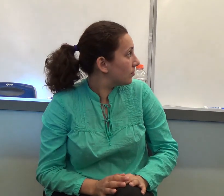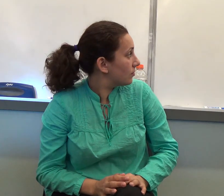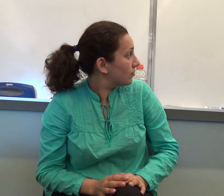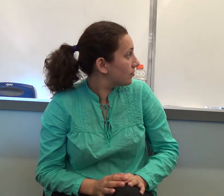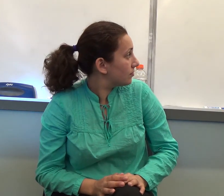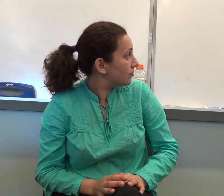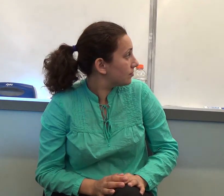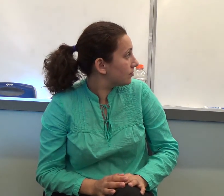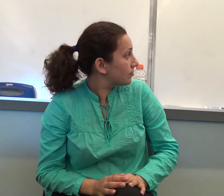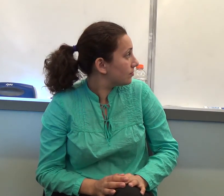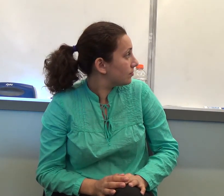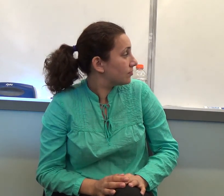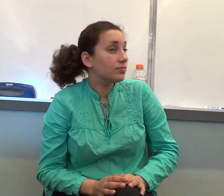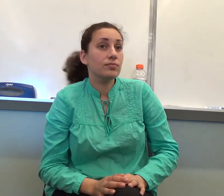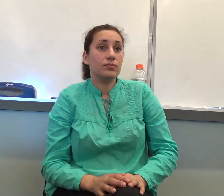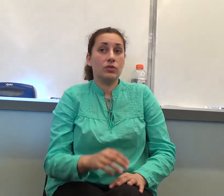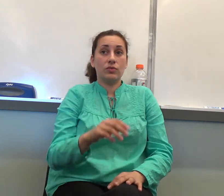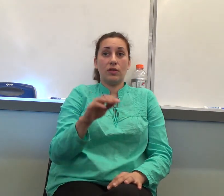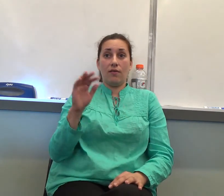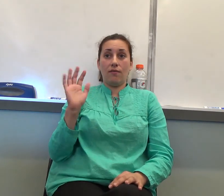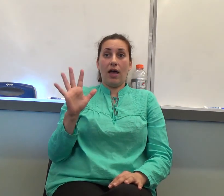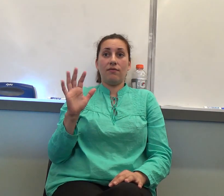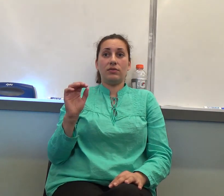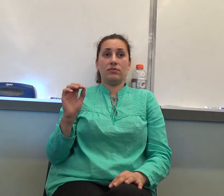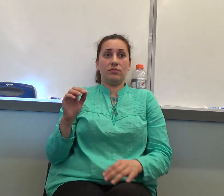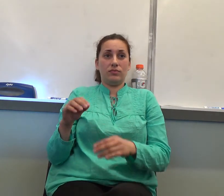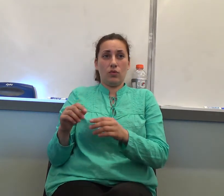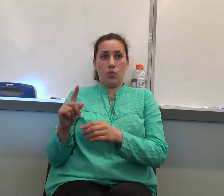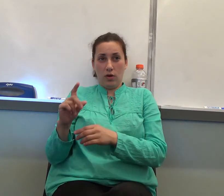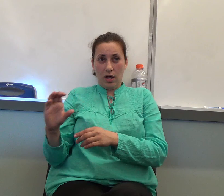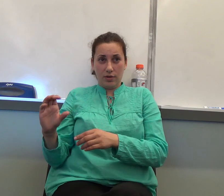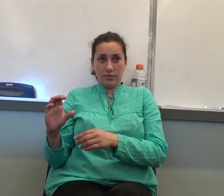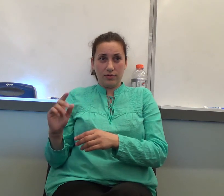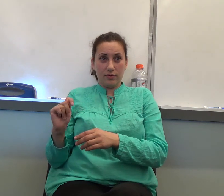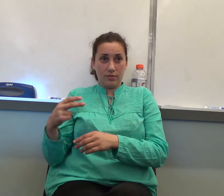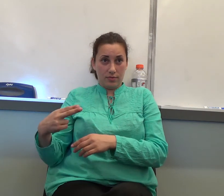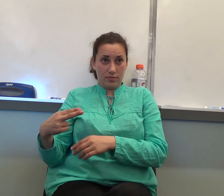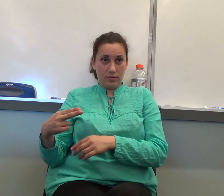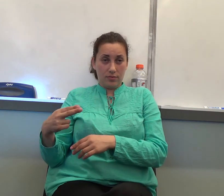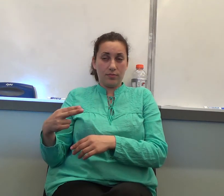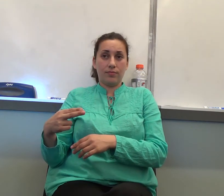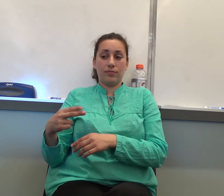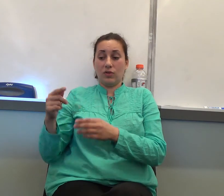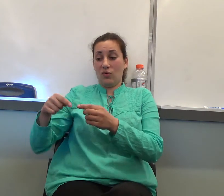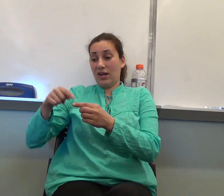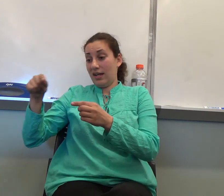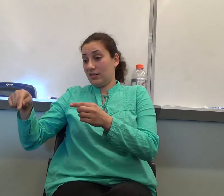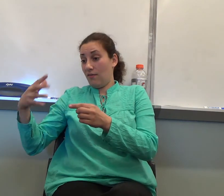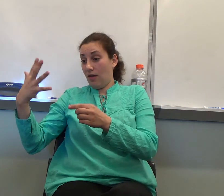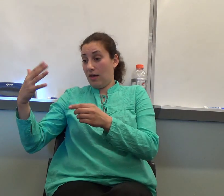All right, there's the 100th position. Go next door, 5 or greater, no. So rounded to the nearest 100th, this